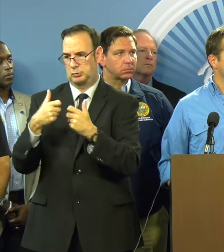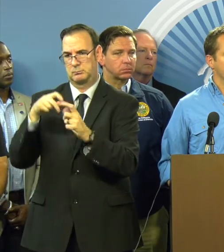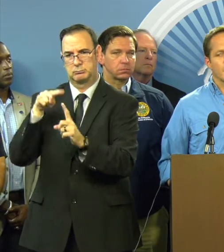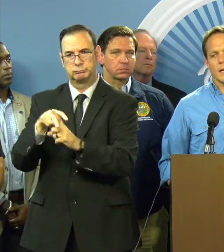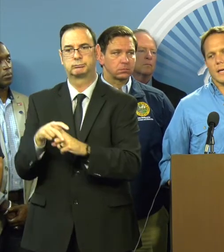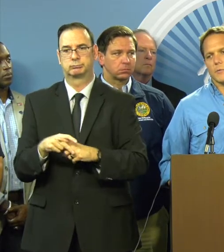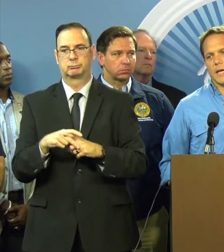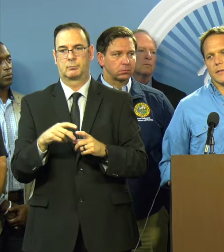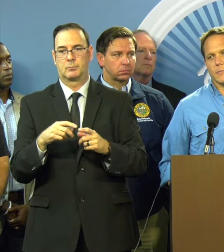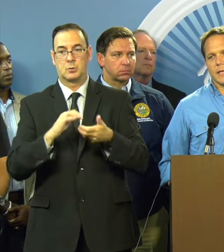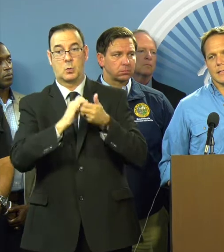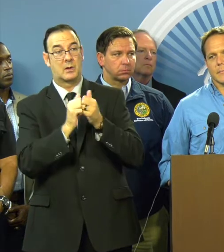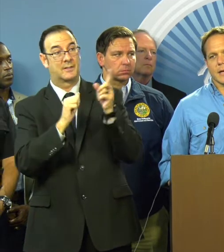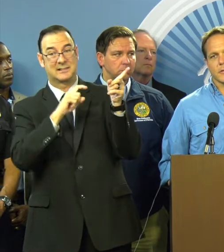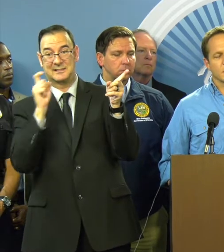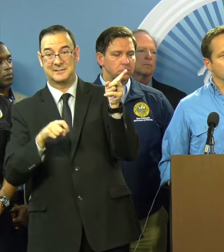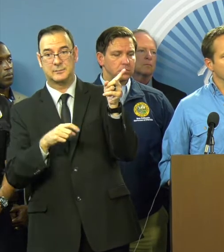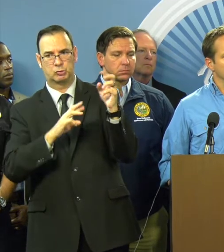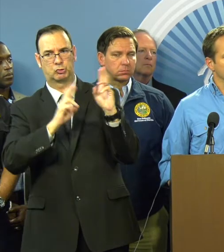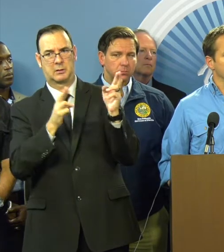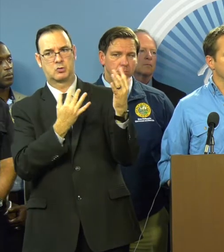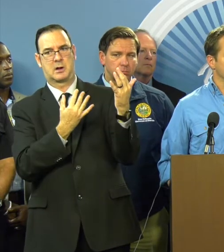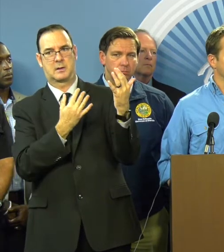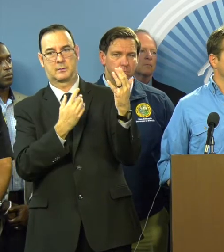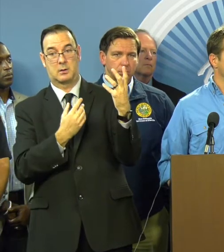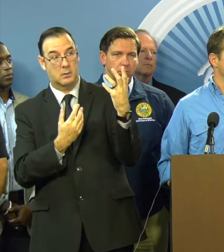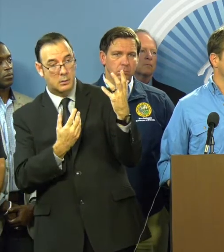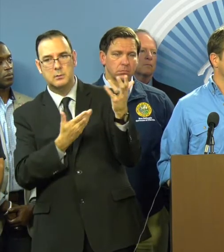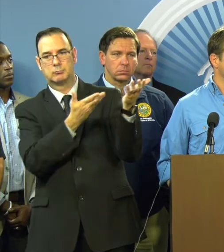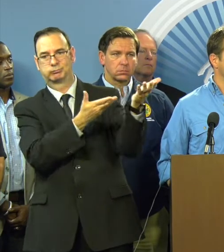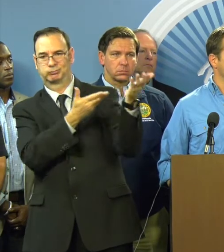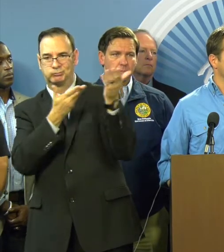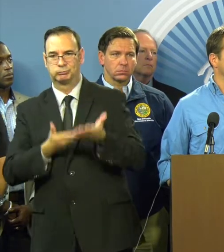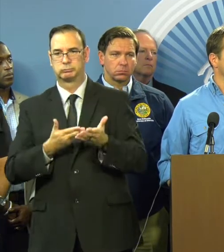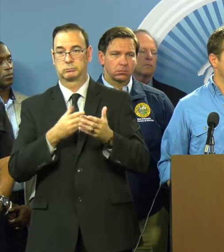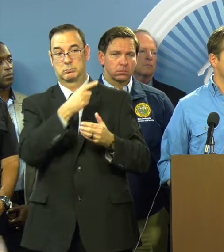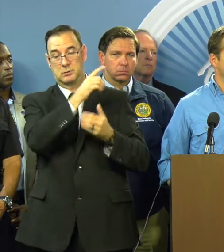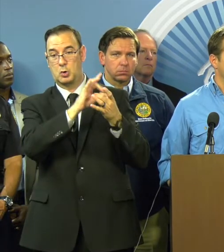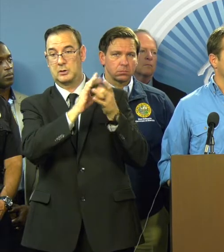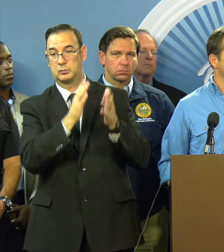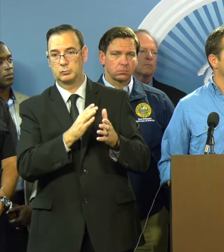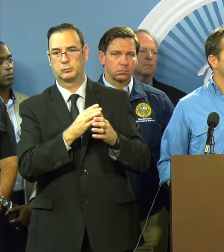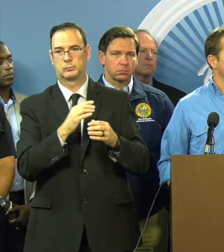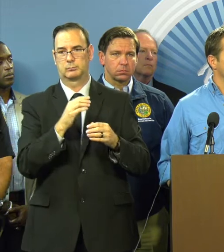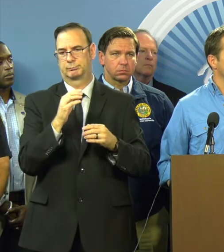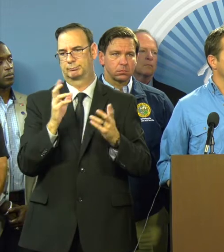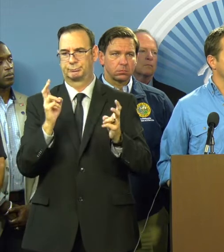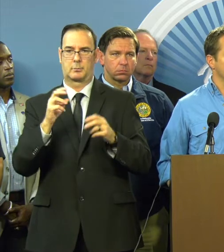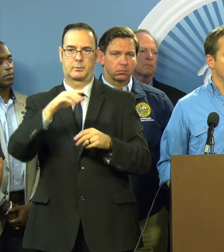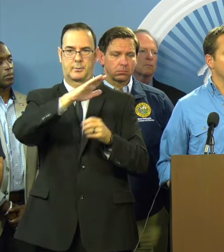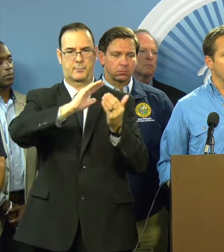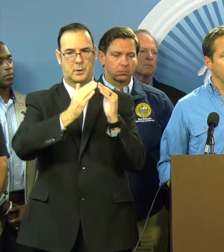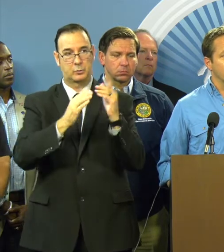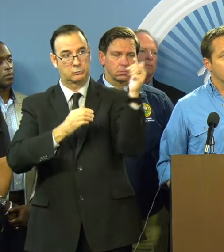Texas. And we have them ready to stand by for additional resources. We also have coordinated with all the other IOUs and municipalities throughout the state of